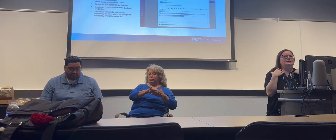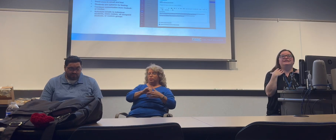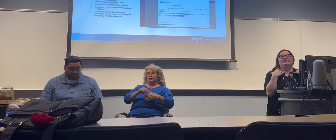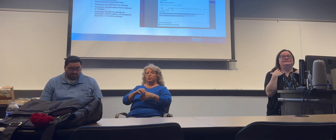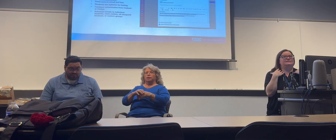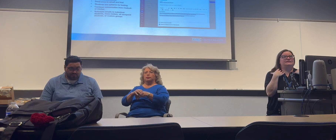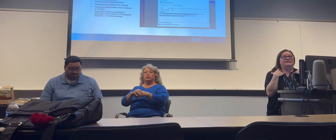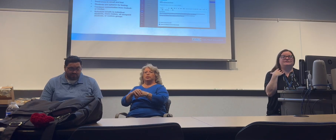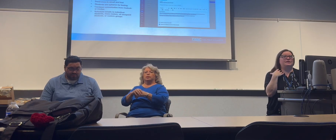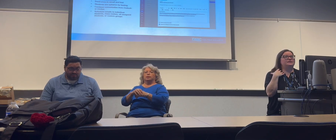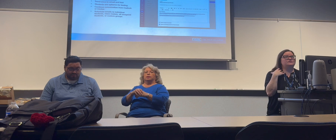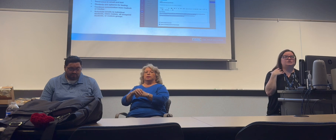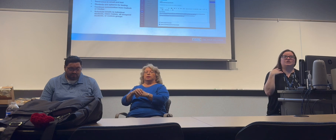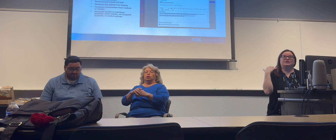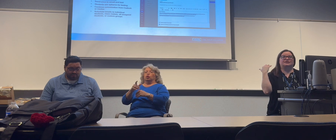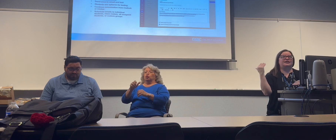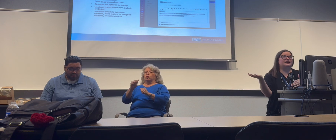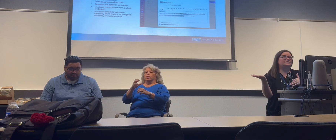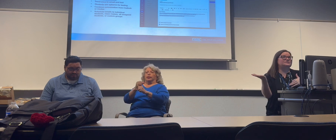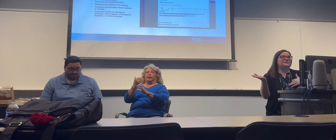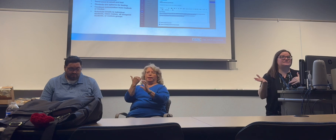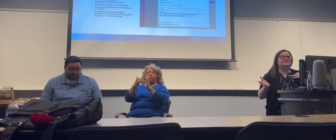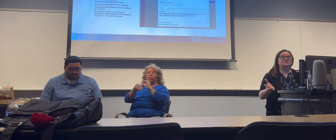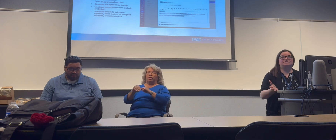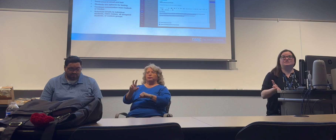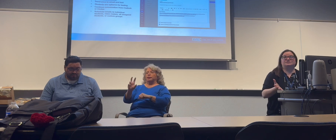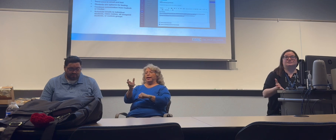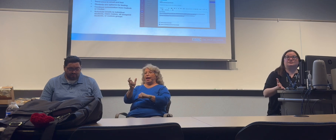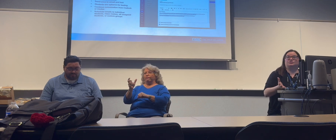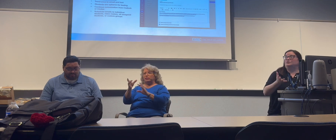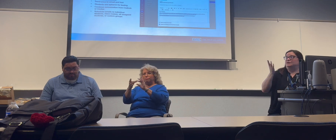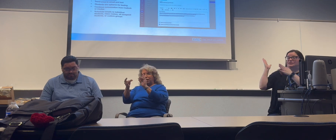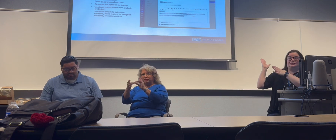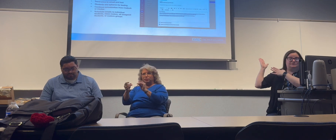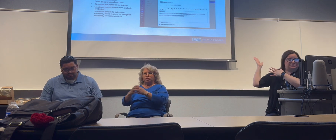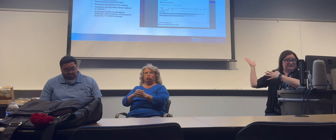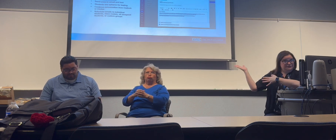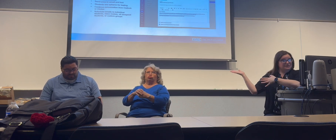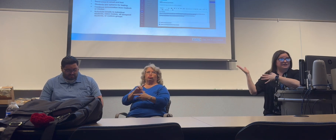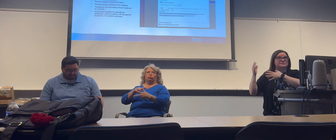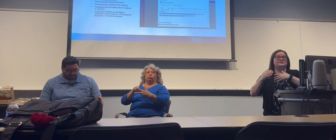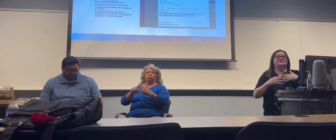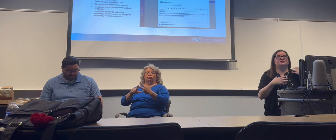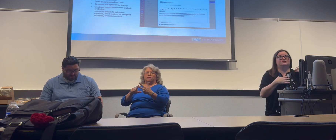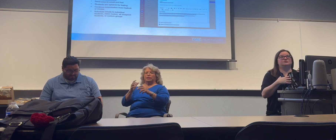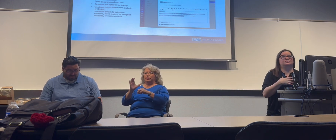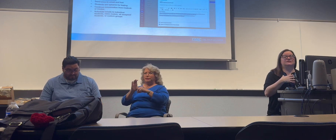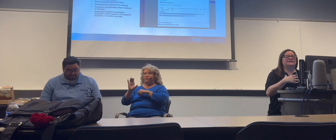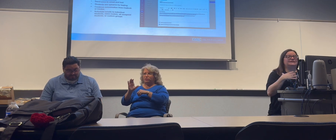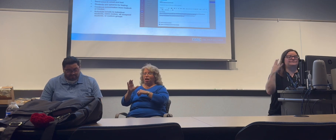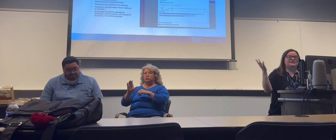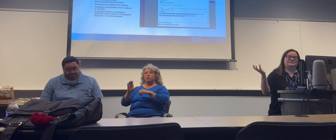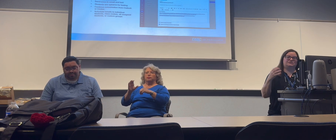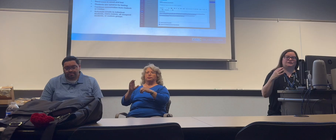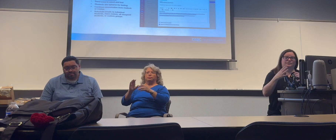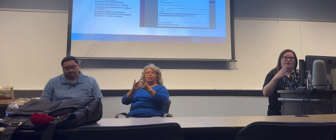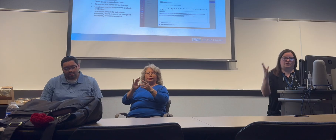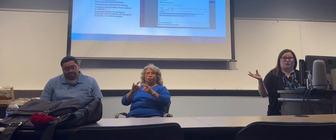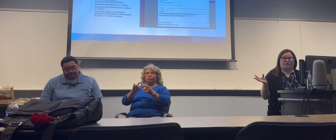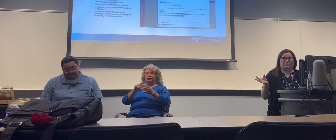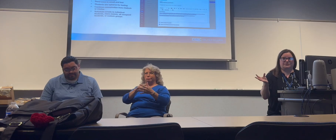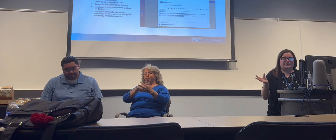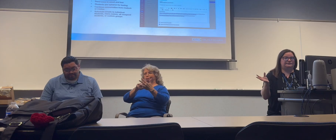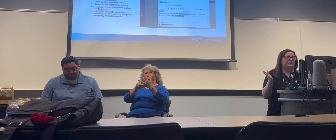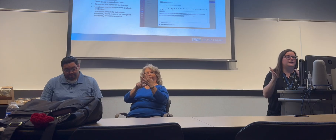You can get emails, you can get Canvas messages, you can get Civitas messages, you can get messages from